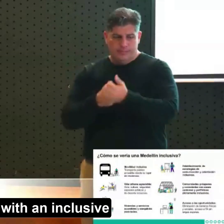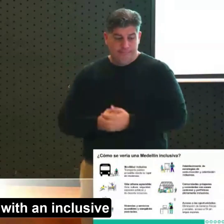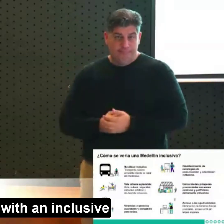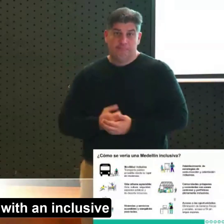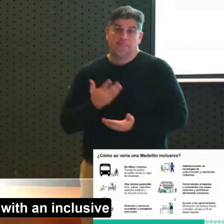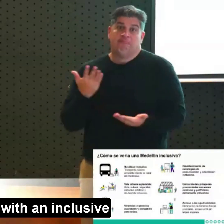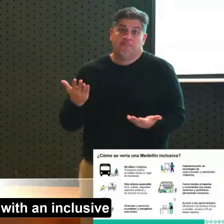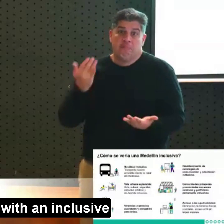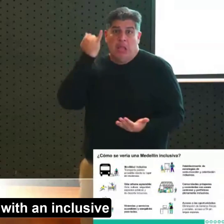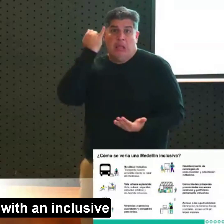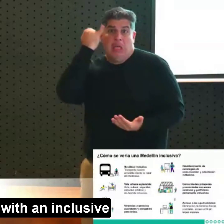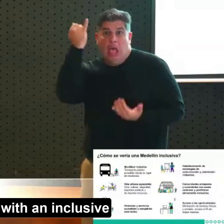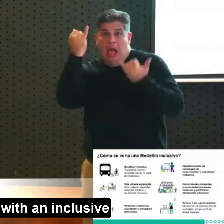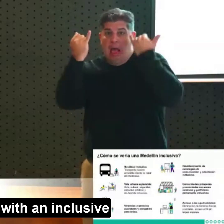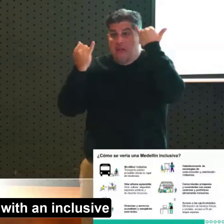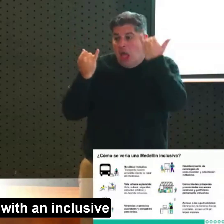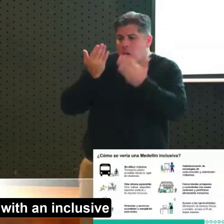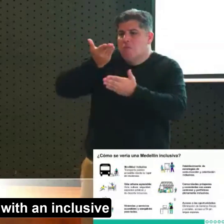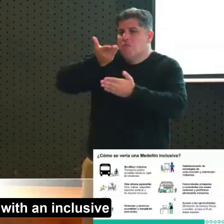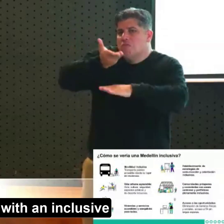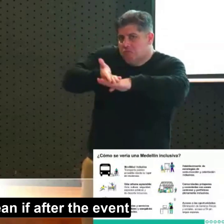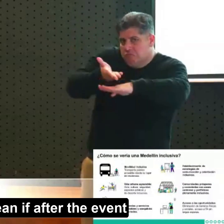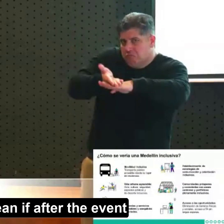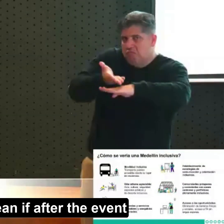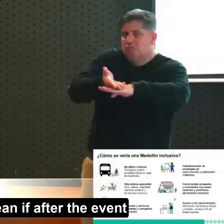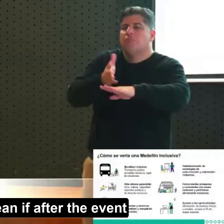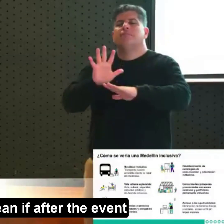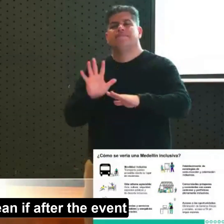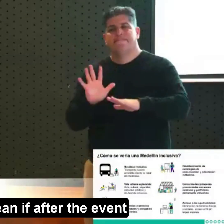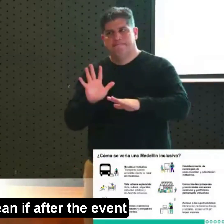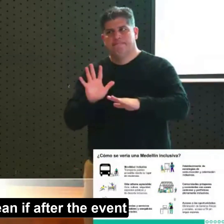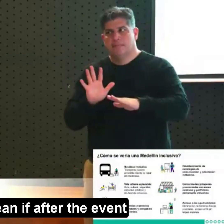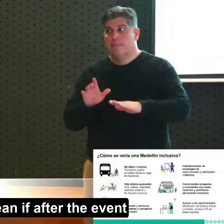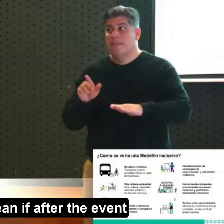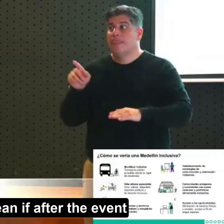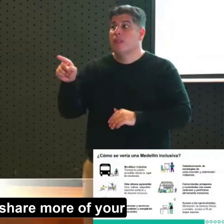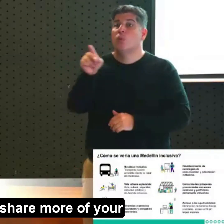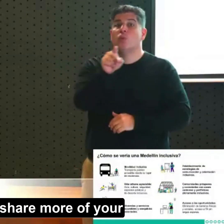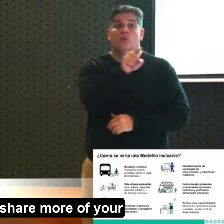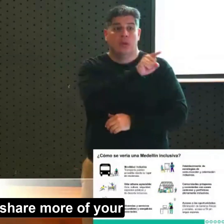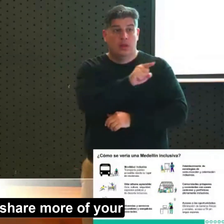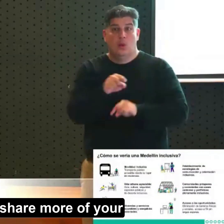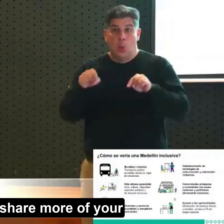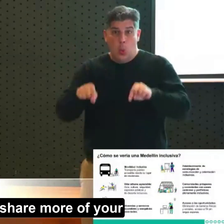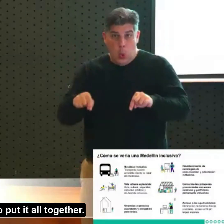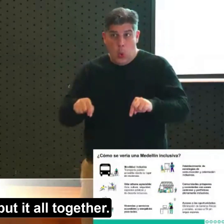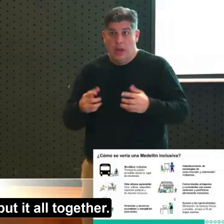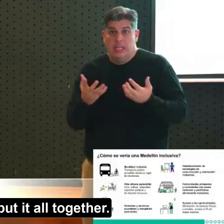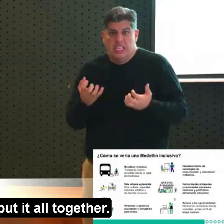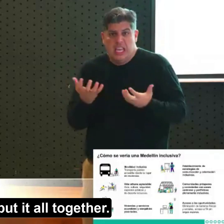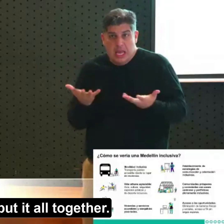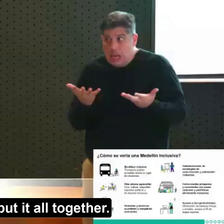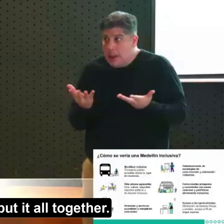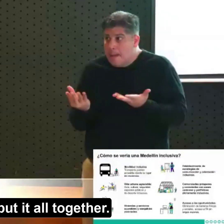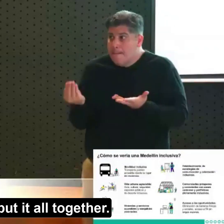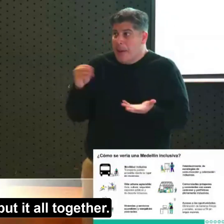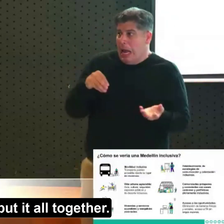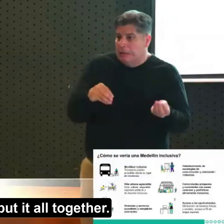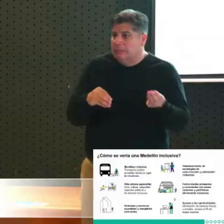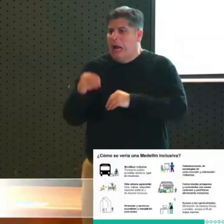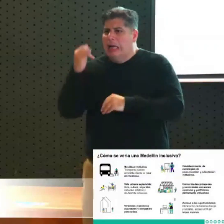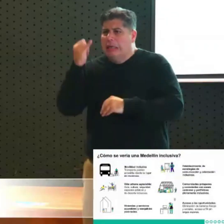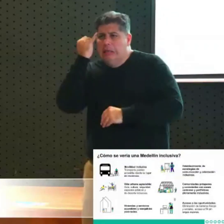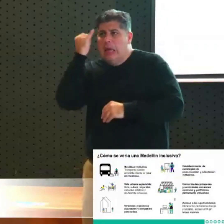we came up with of an inclusive Medellin. If after the event you'd like to share more of your ideas to put